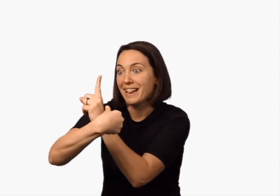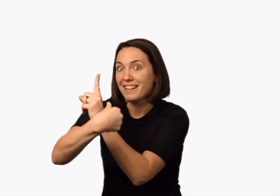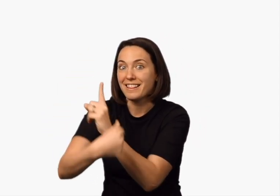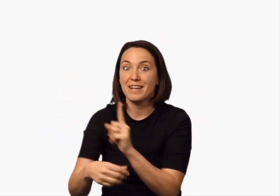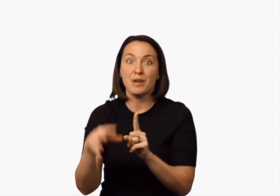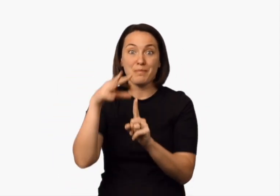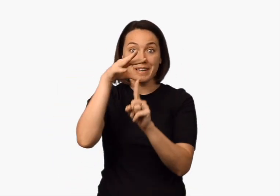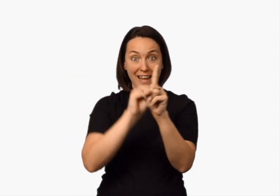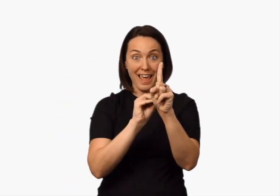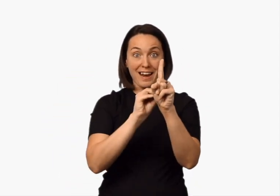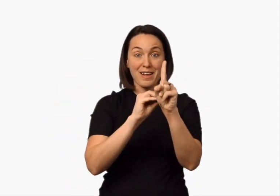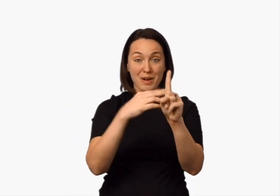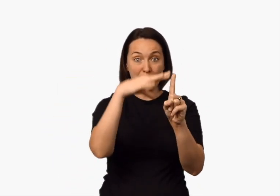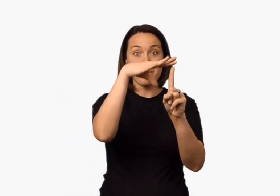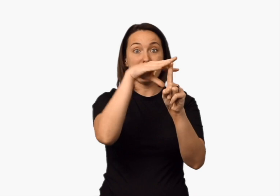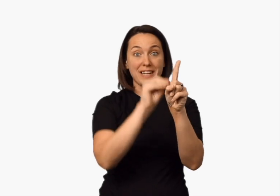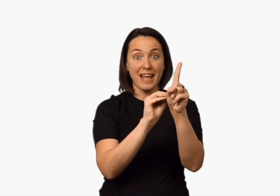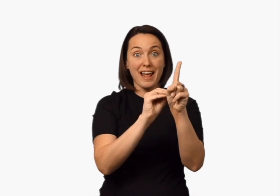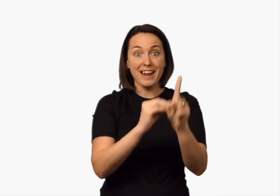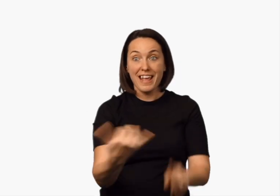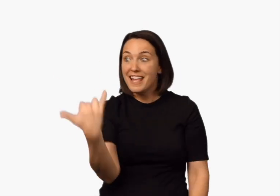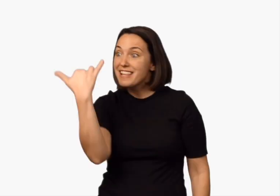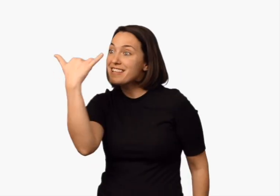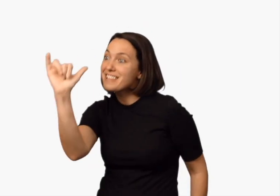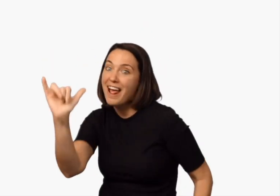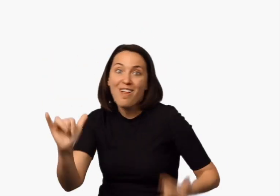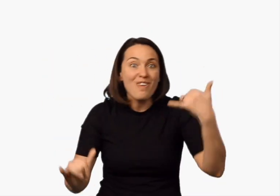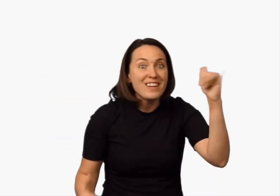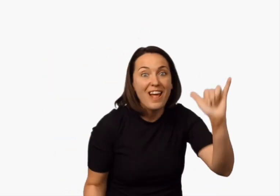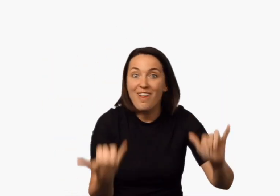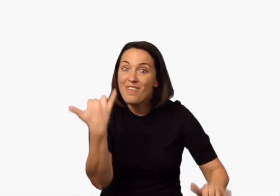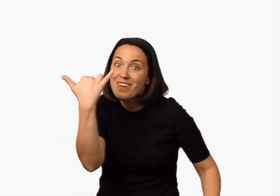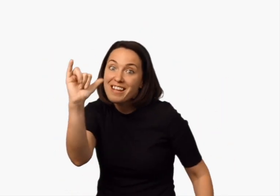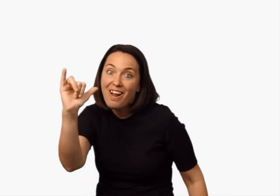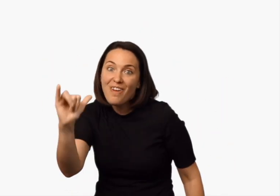peel. Banana, banana. Yellow, yellow, yellow.